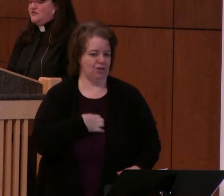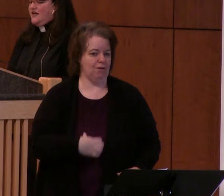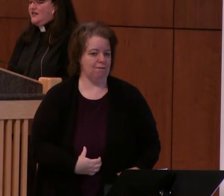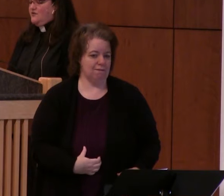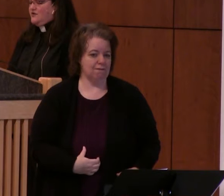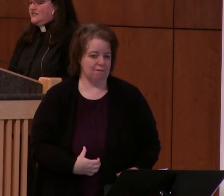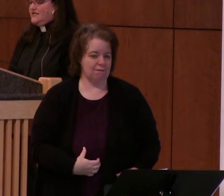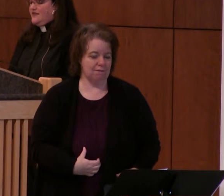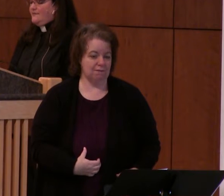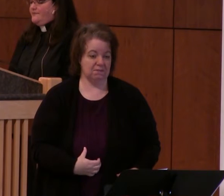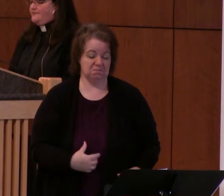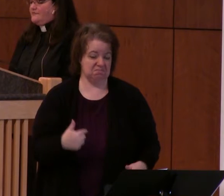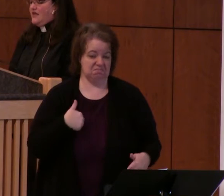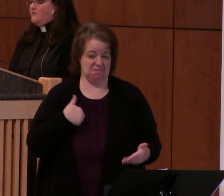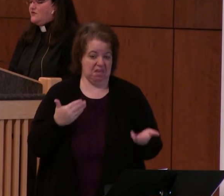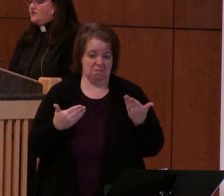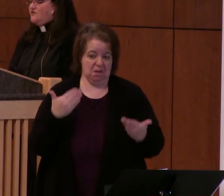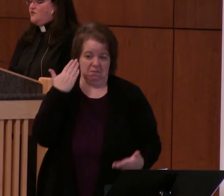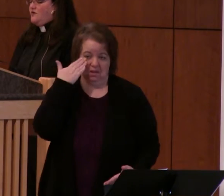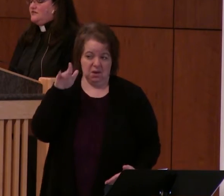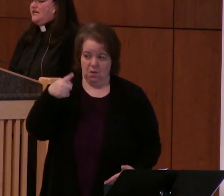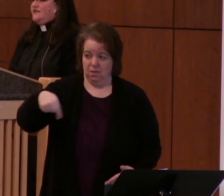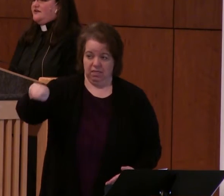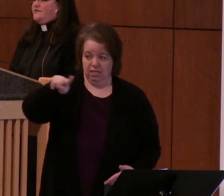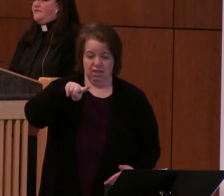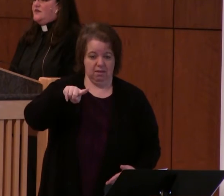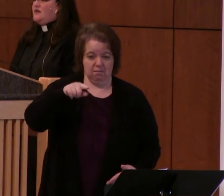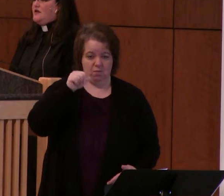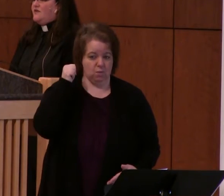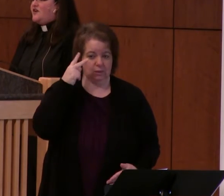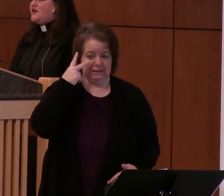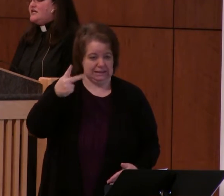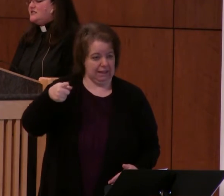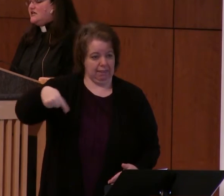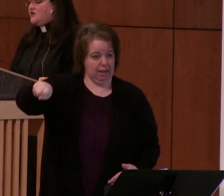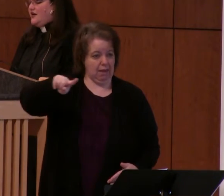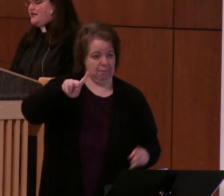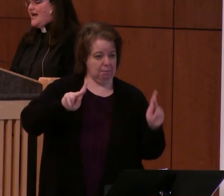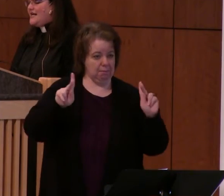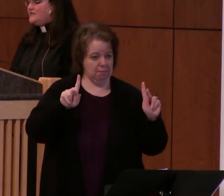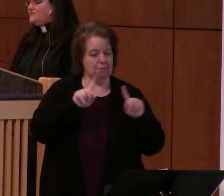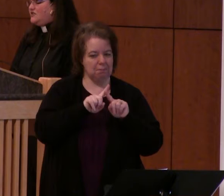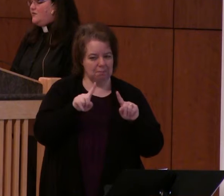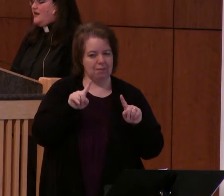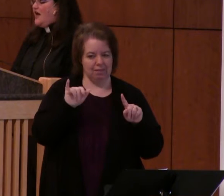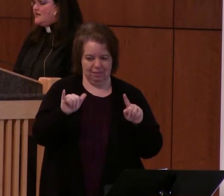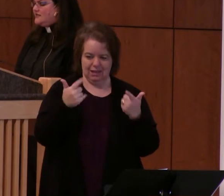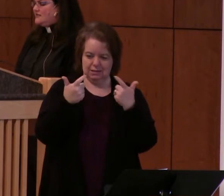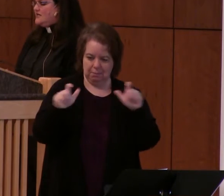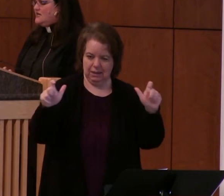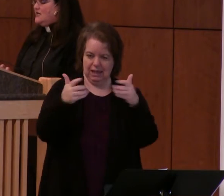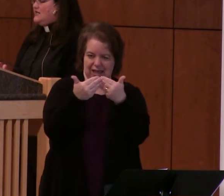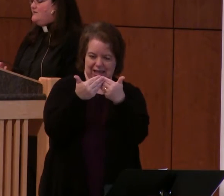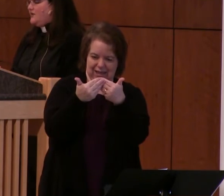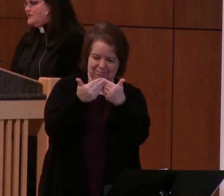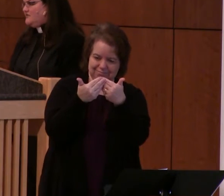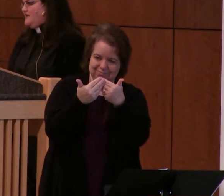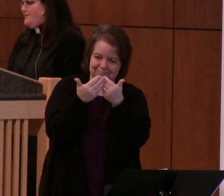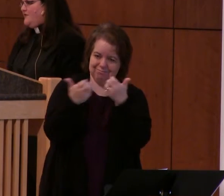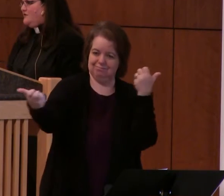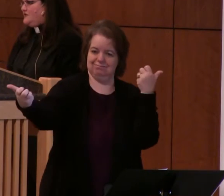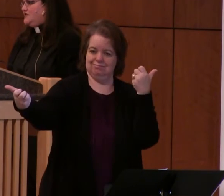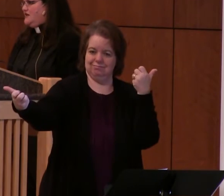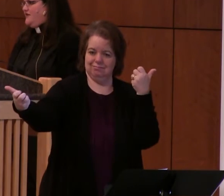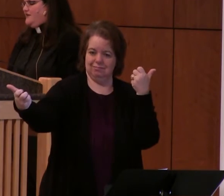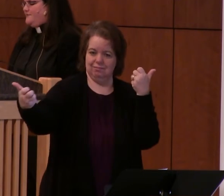I most likely won't see them, and most of you won't either. But there is a great chasm between us and the millions